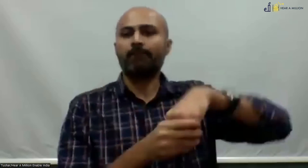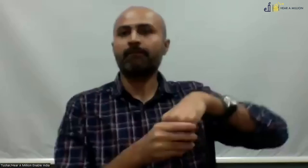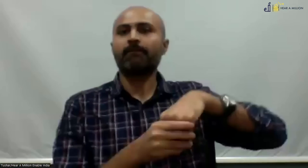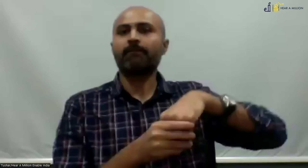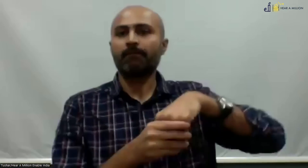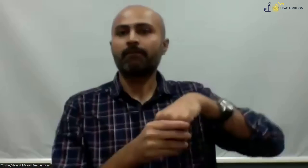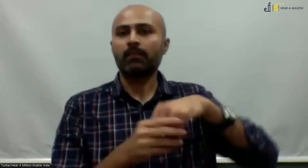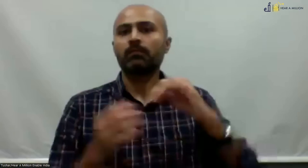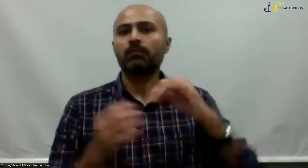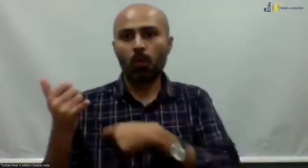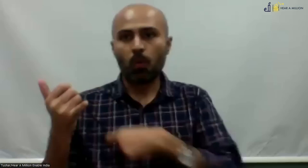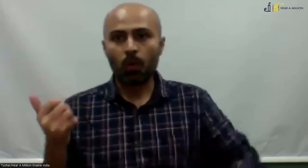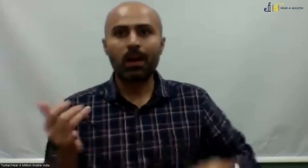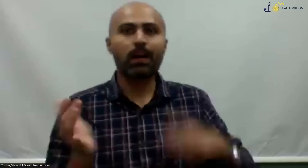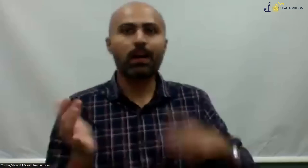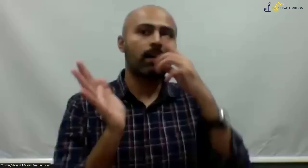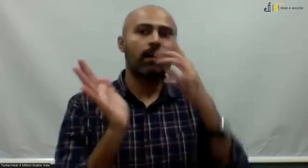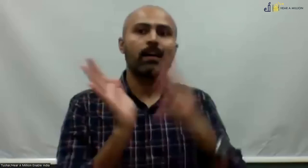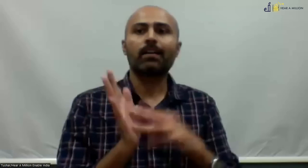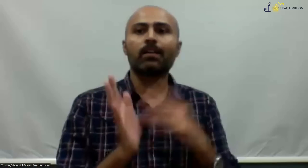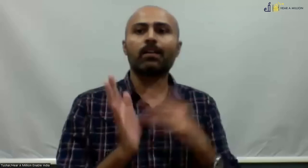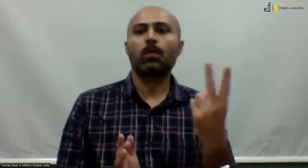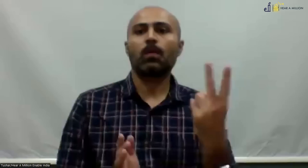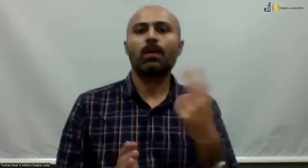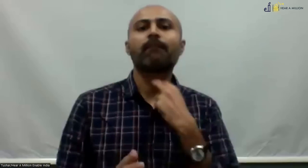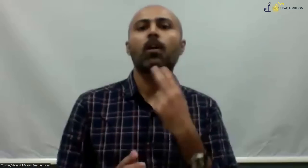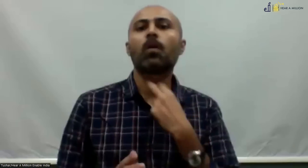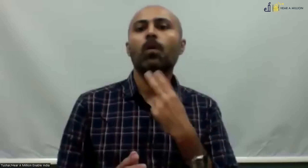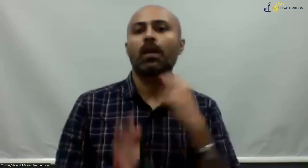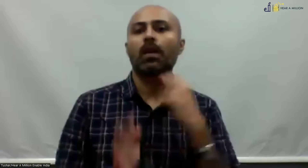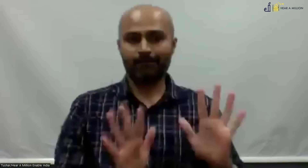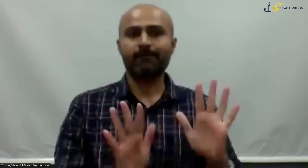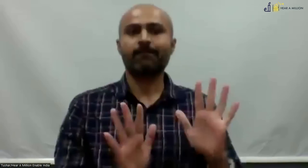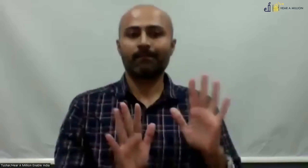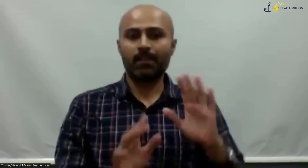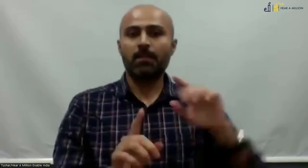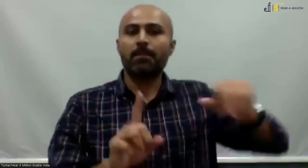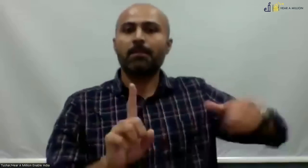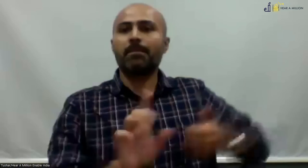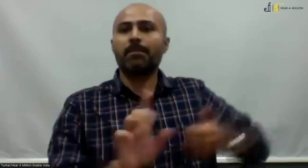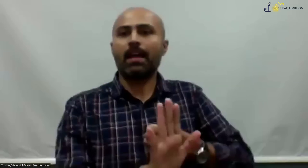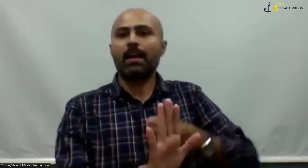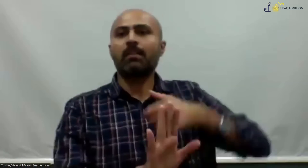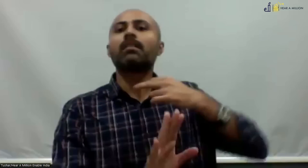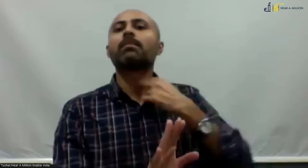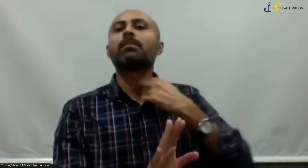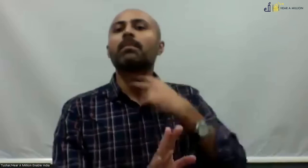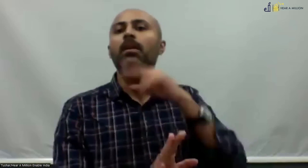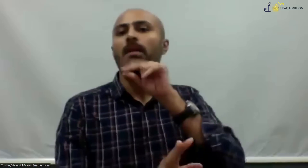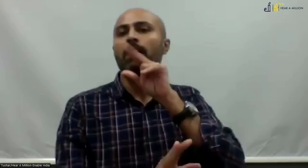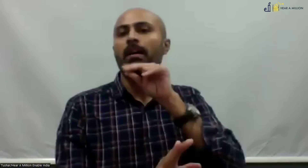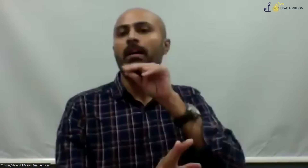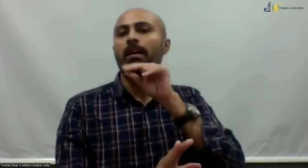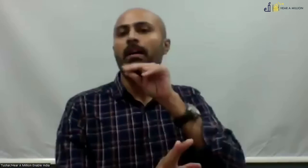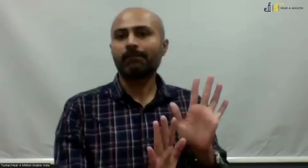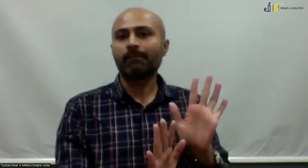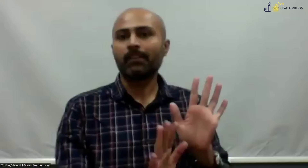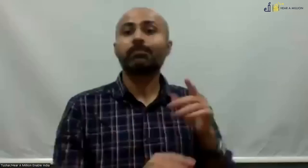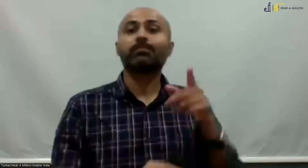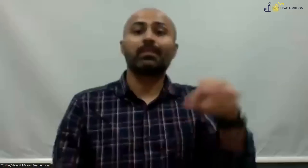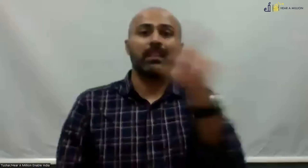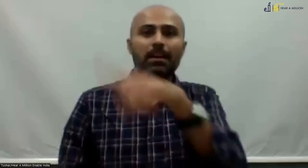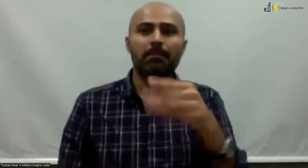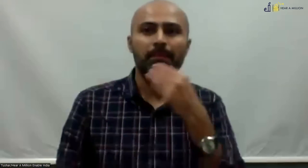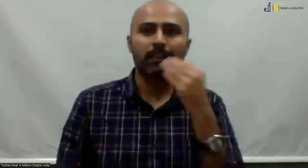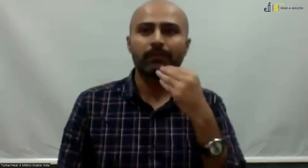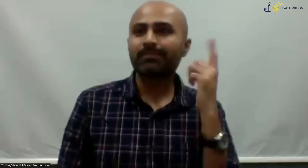be careful of the time, and questions will be taken after the discussion. We have sign language interpreters, Saurav and